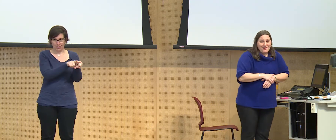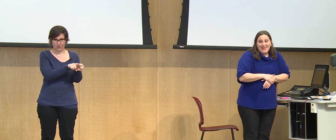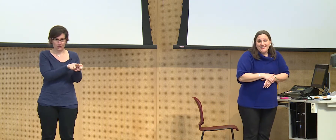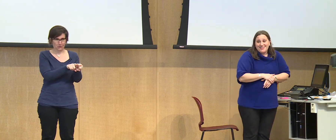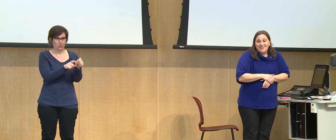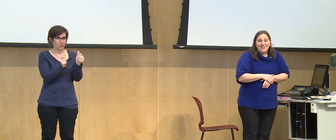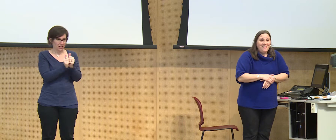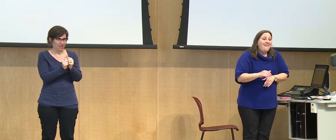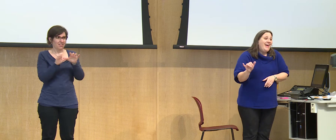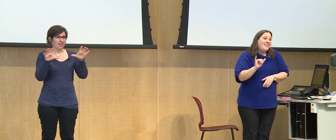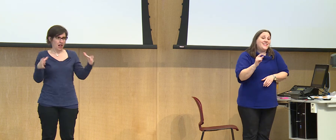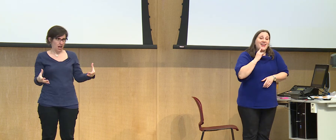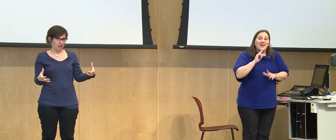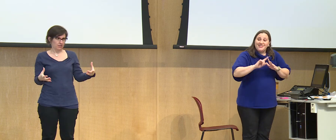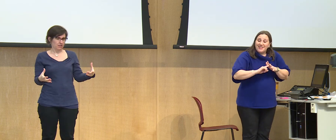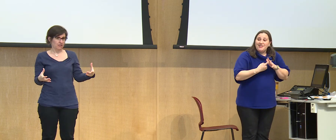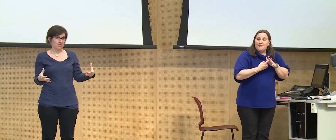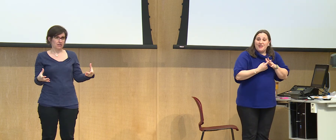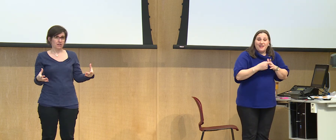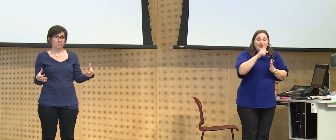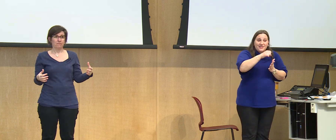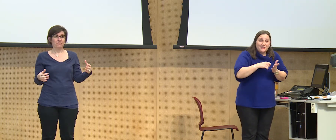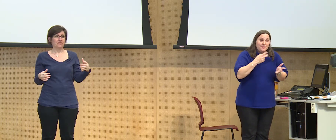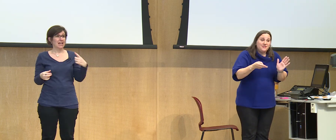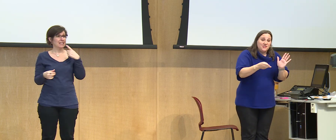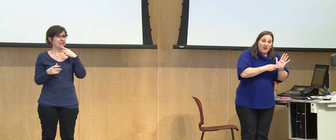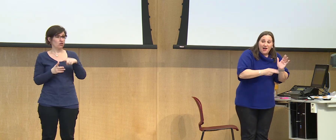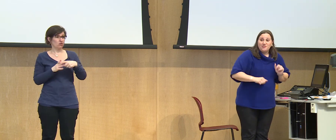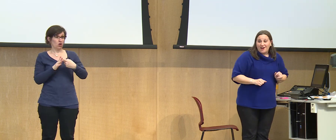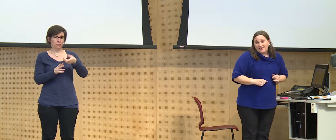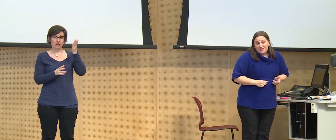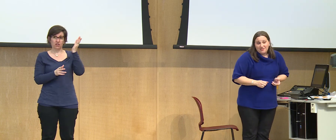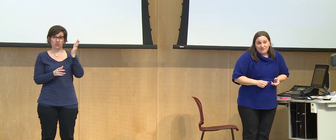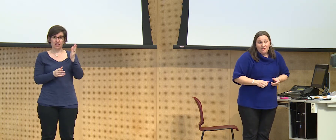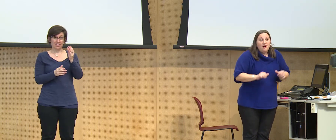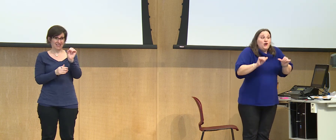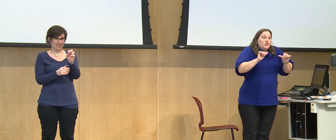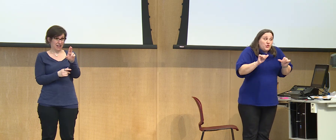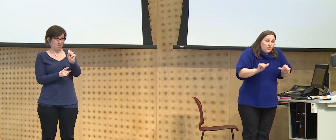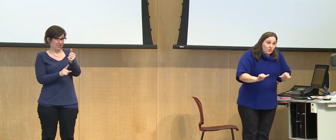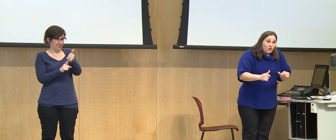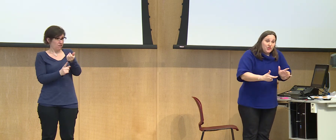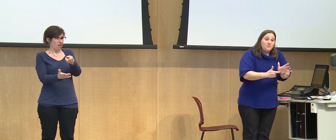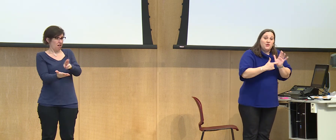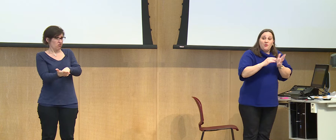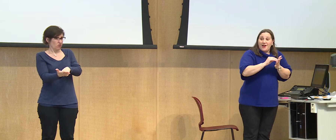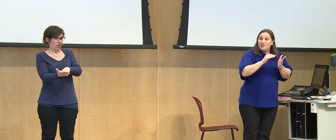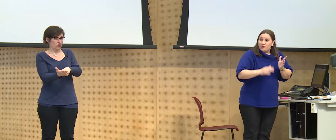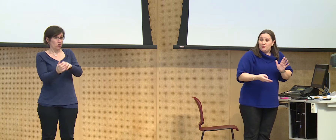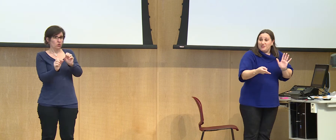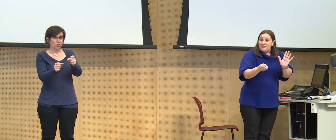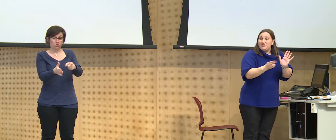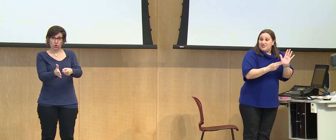right? And then, like I said at the beginning, the syllabus is a contract. So you could require students to